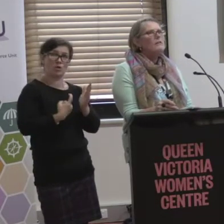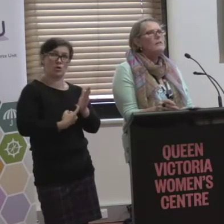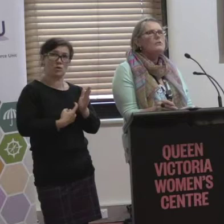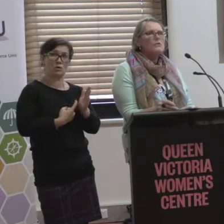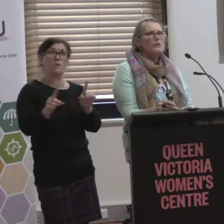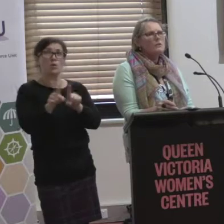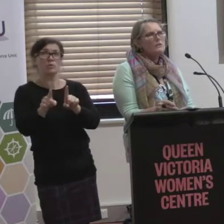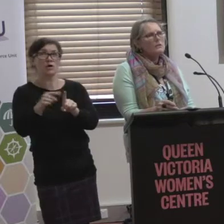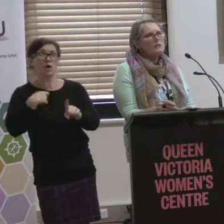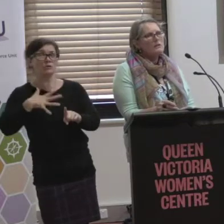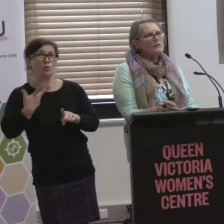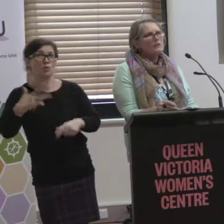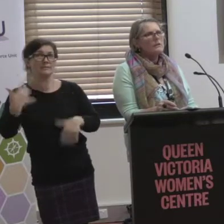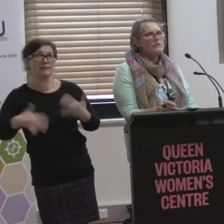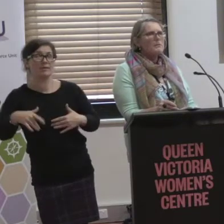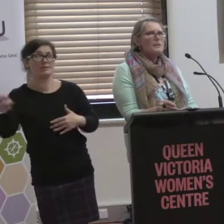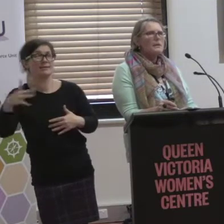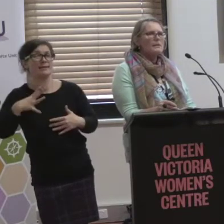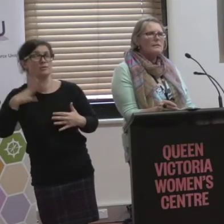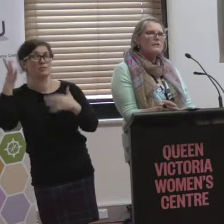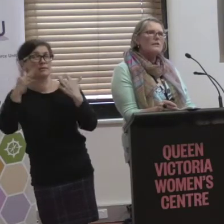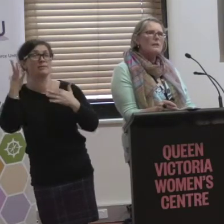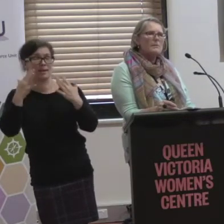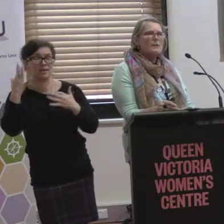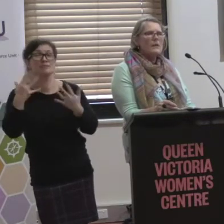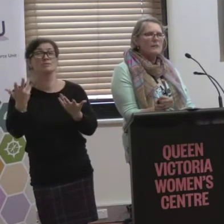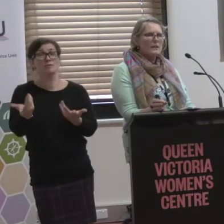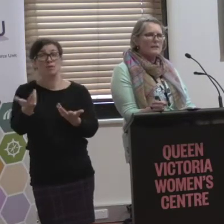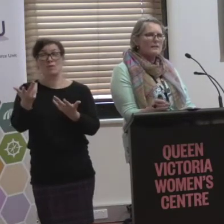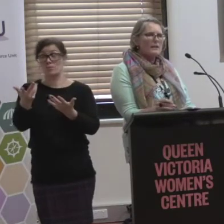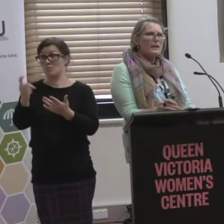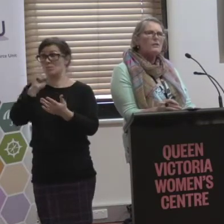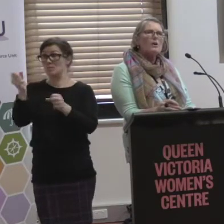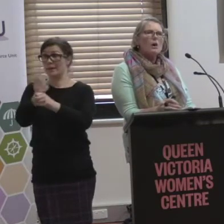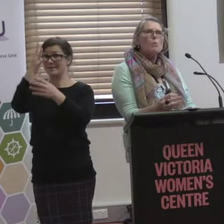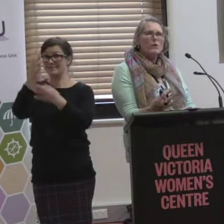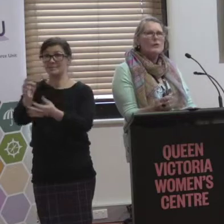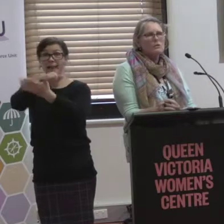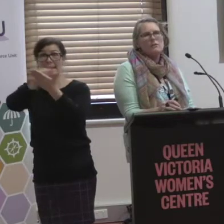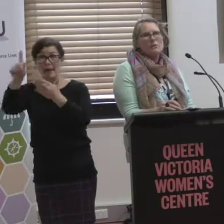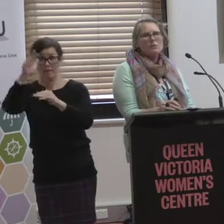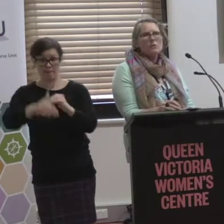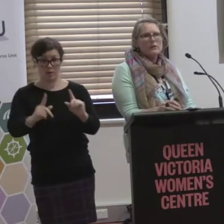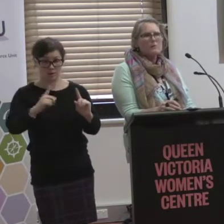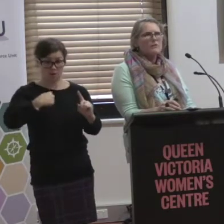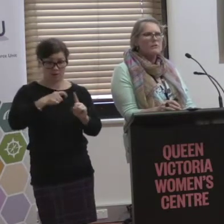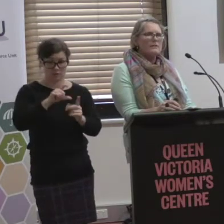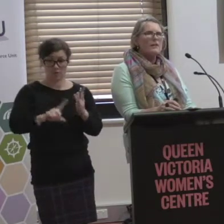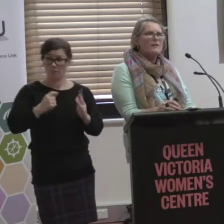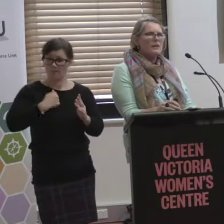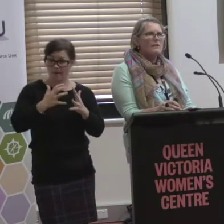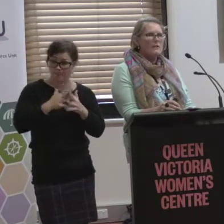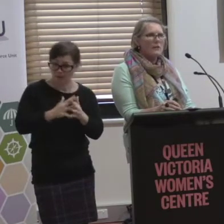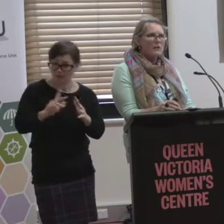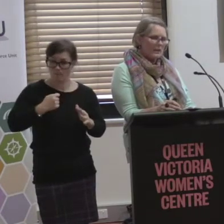So it's giving directions to an individual that's going to be making decisions on their behalf at a later stage on what they do value and what their preferences